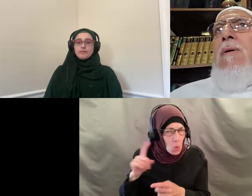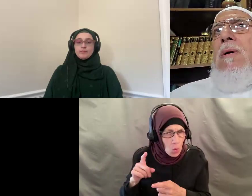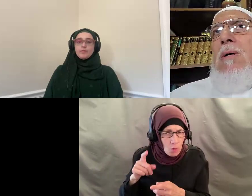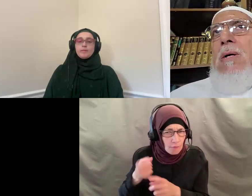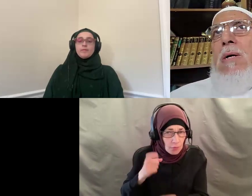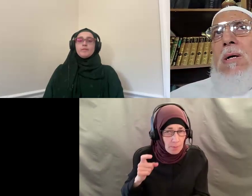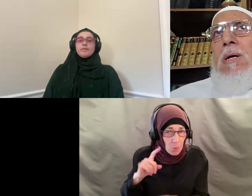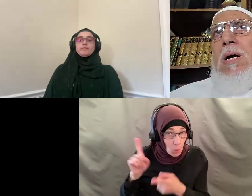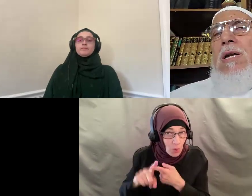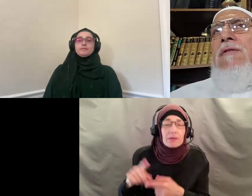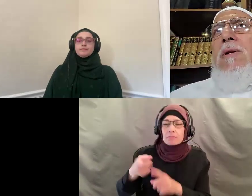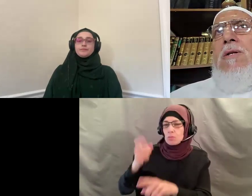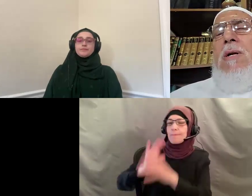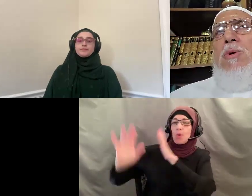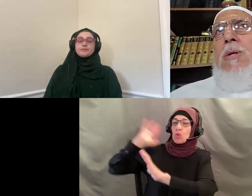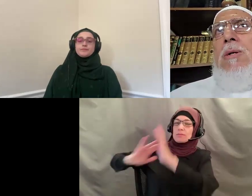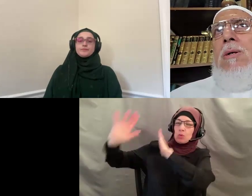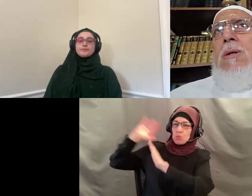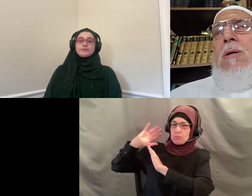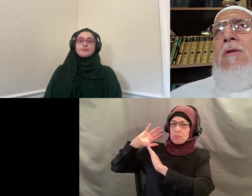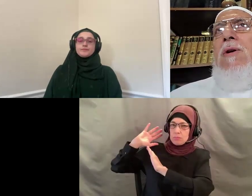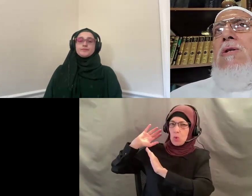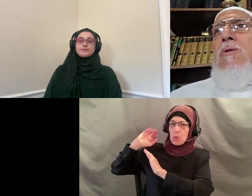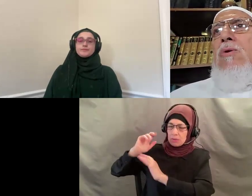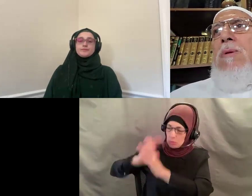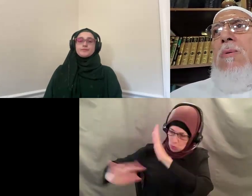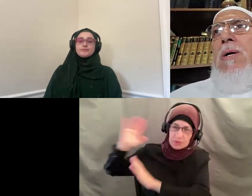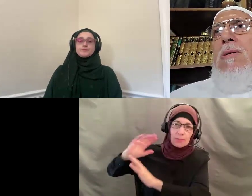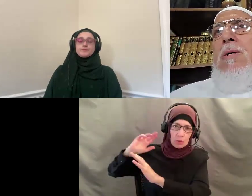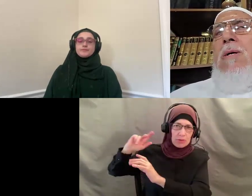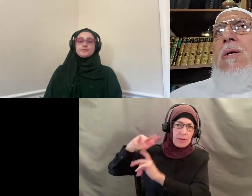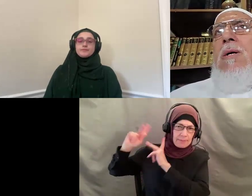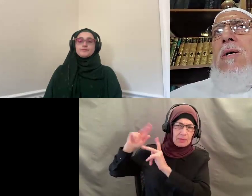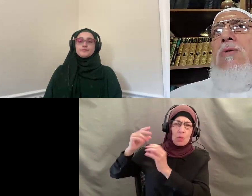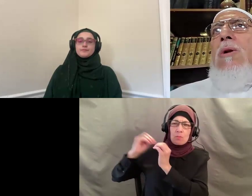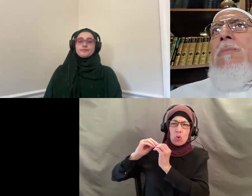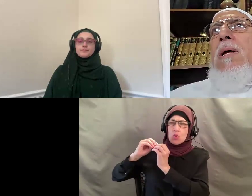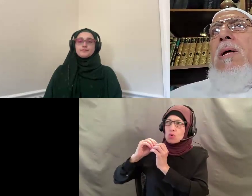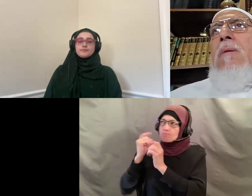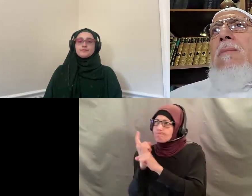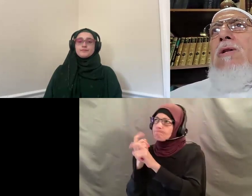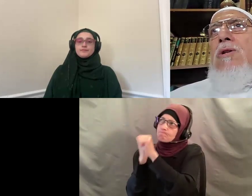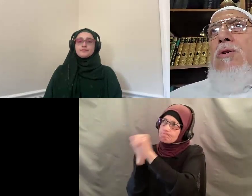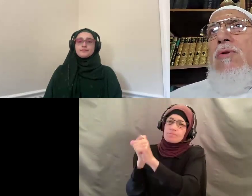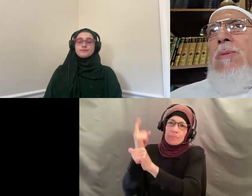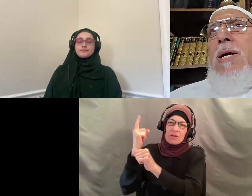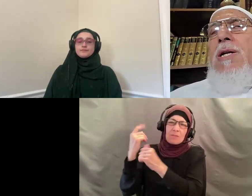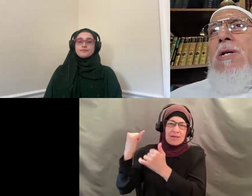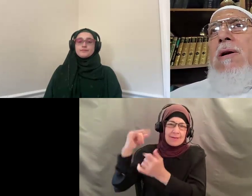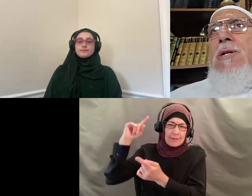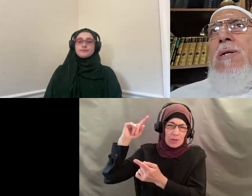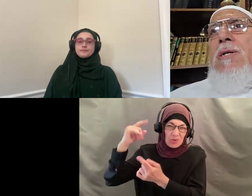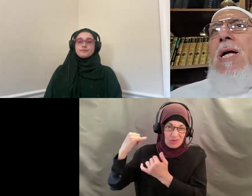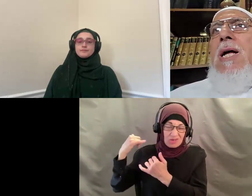have a different description. The first group, the winners, it will be a multitude from the